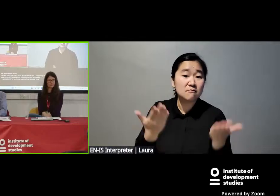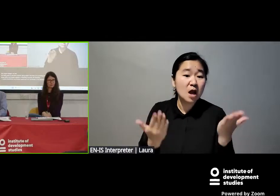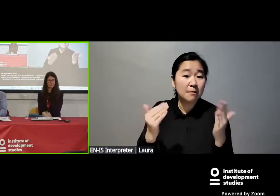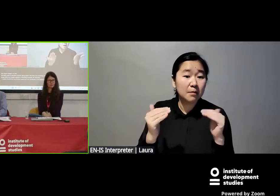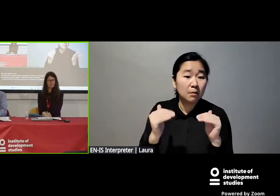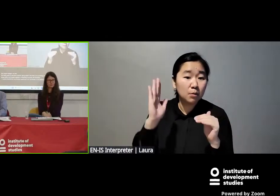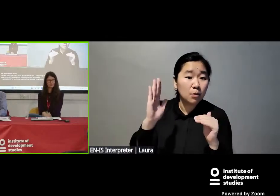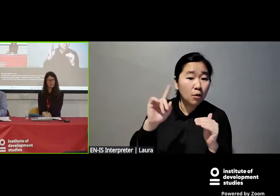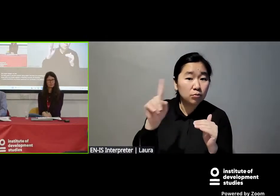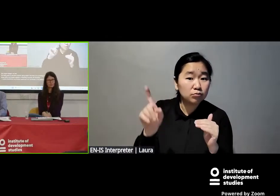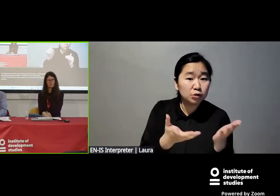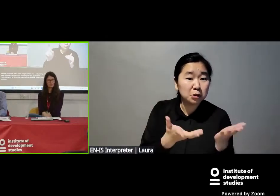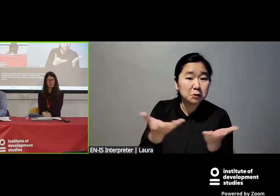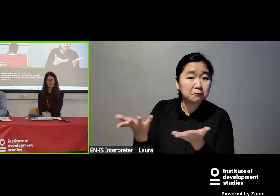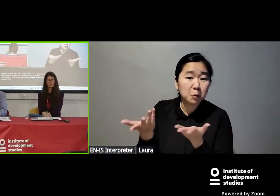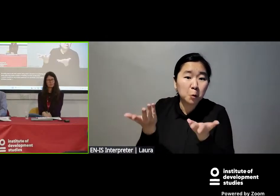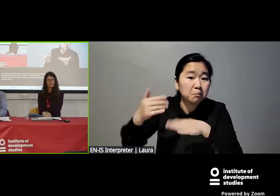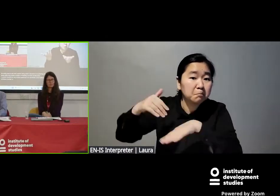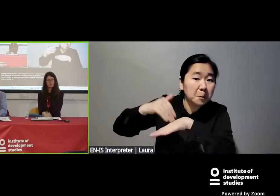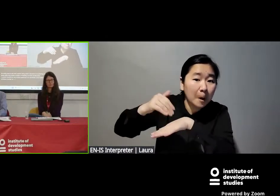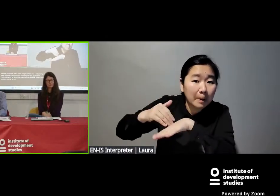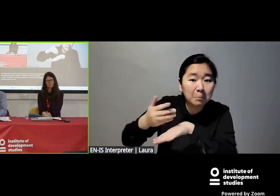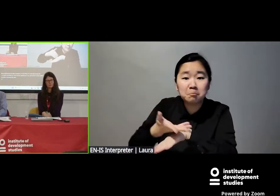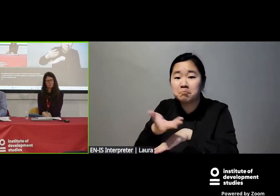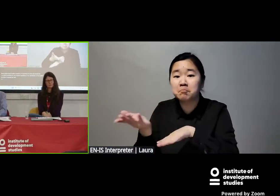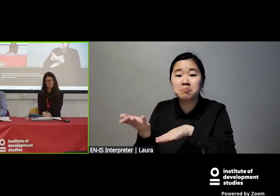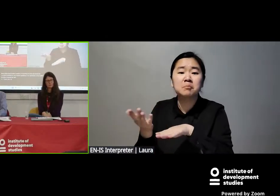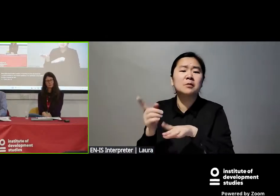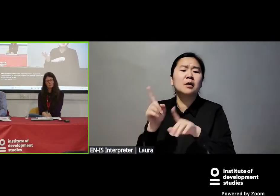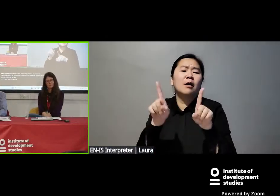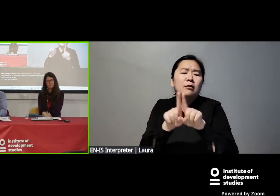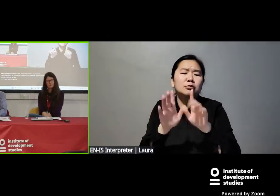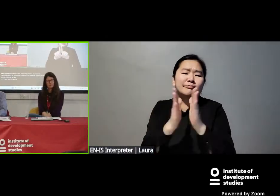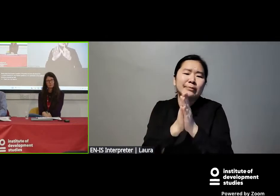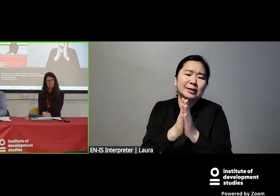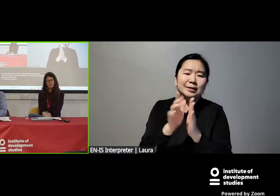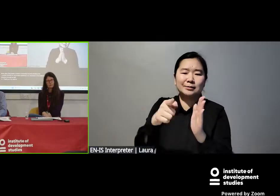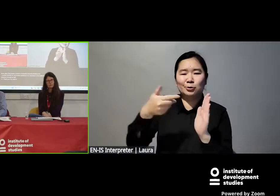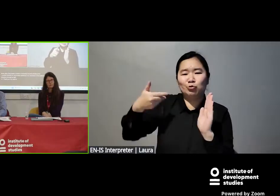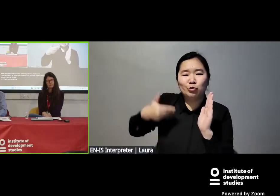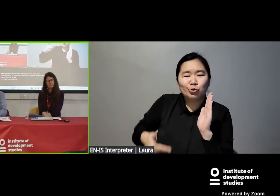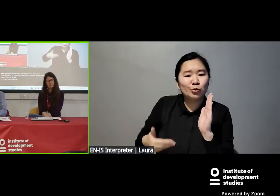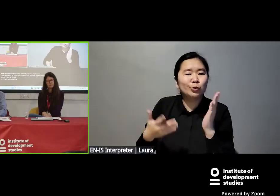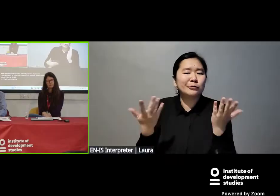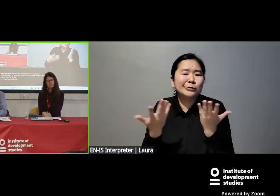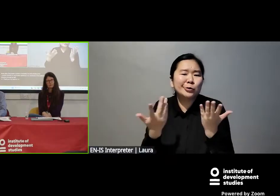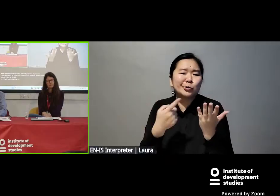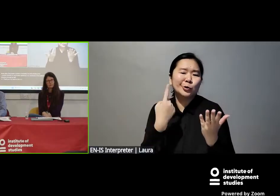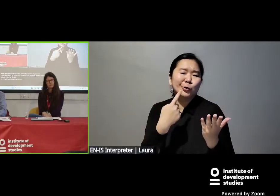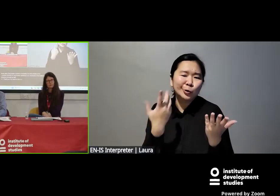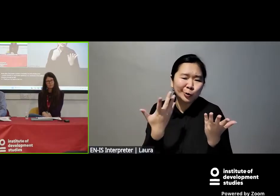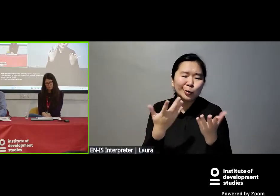Thank you. My name is Alex and I'm a student here. My question is around bodies, national bodies that